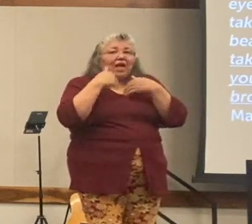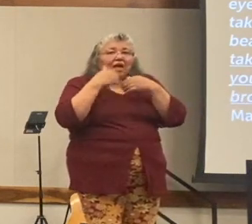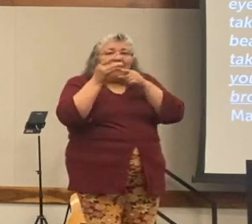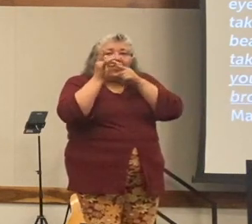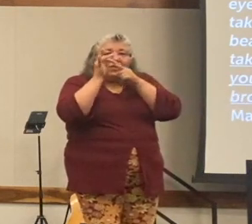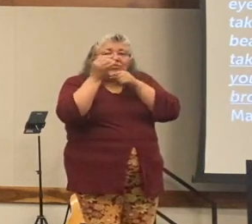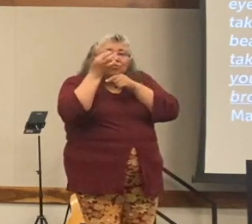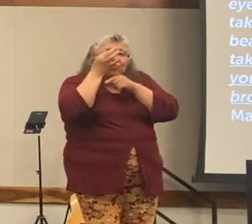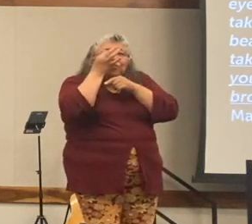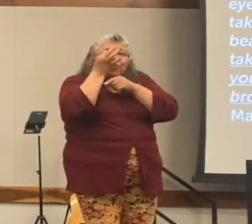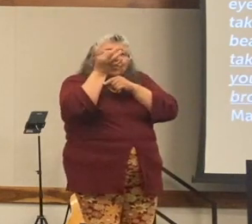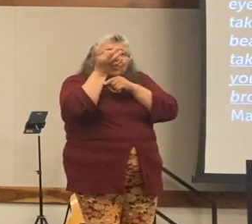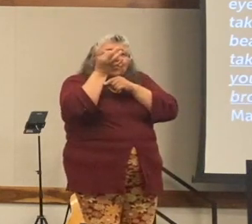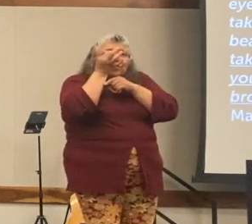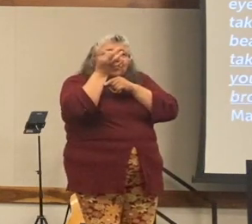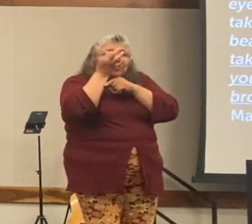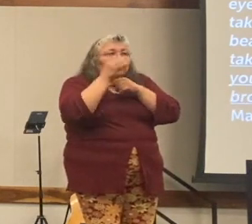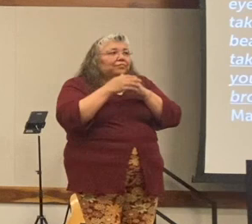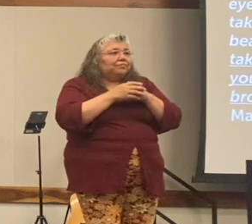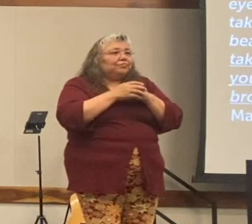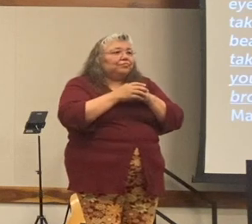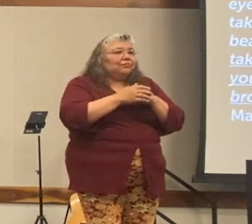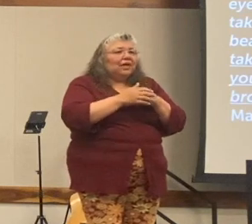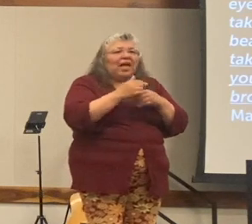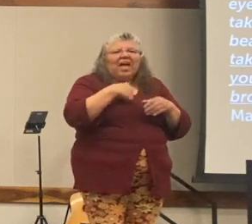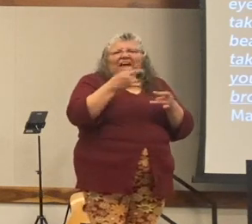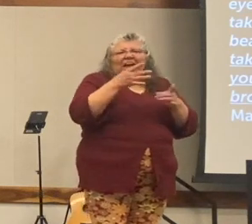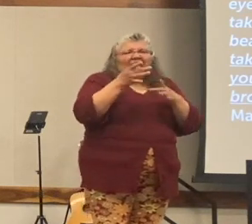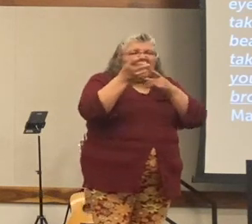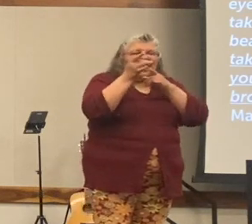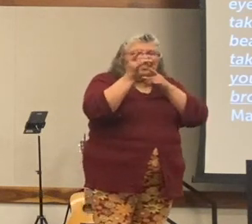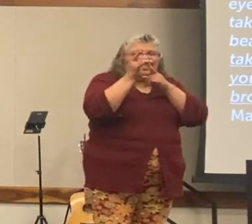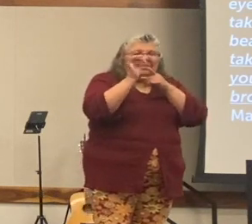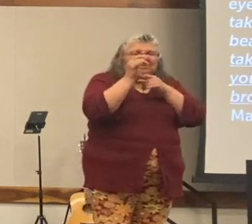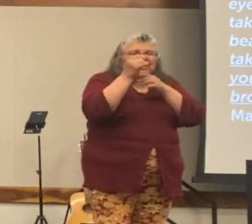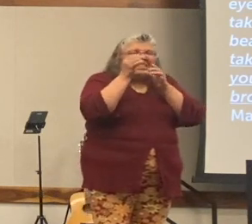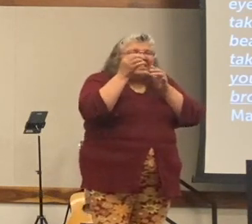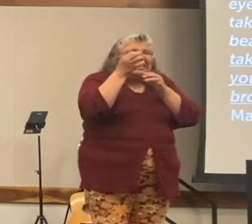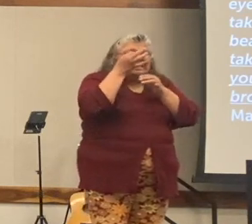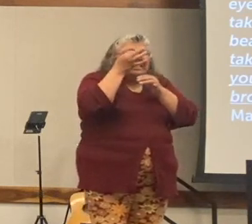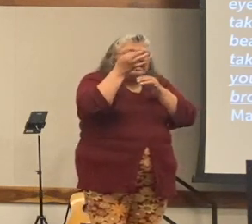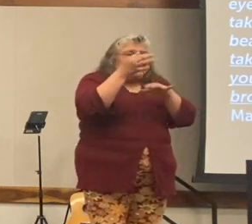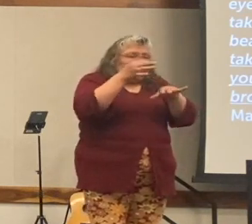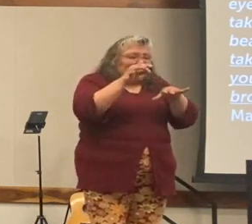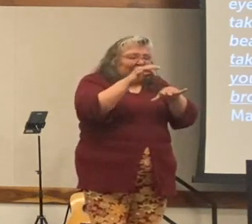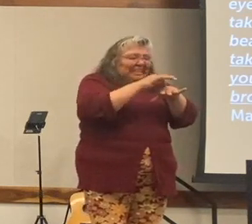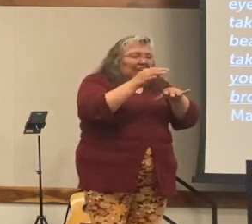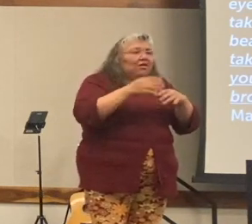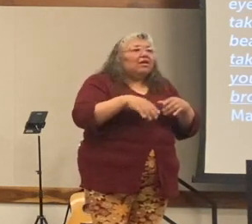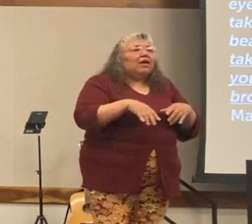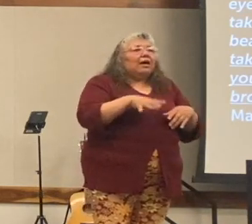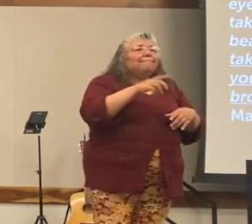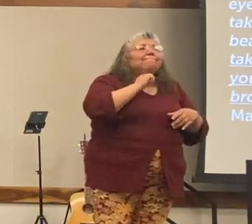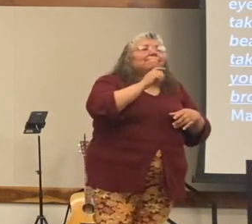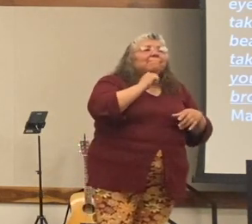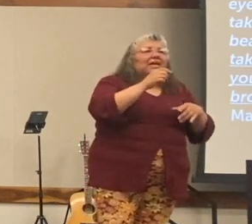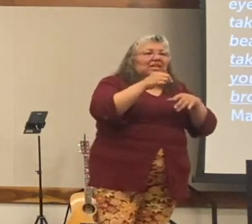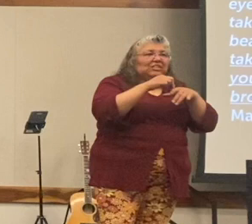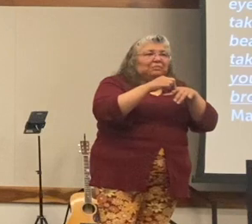of your brother's eye. I hate splinters. Anybody get a splinter? Anybody get a metal splinter?